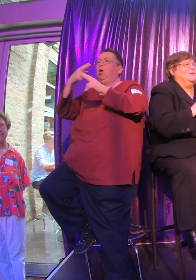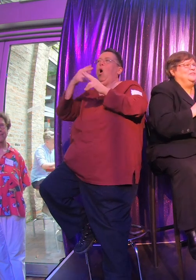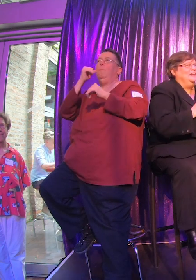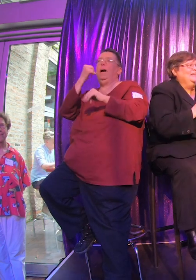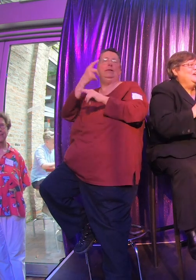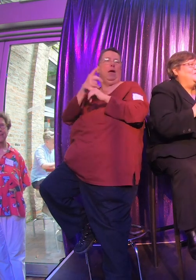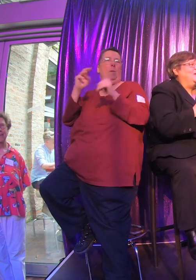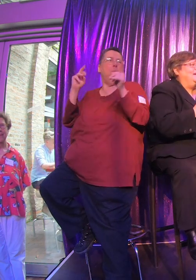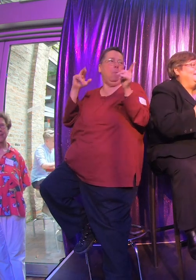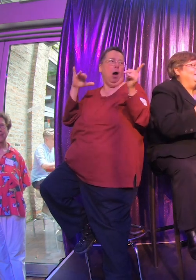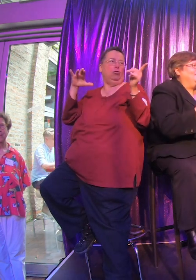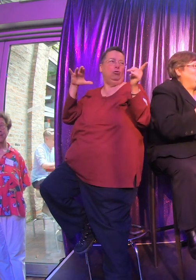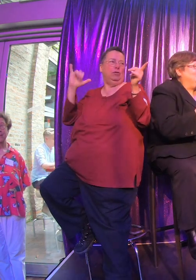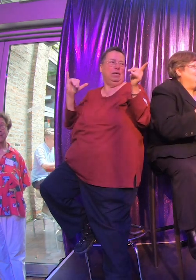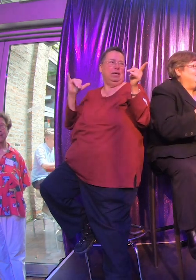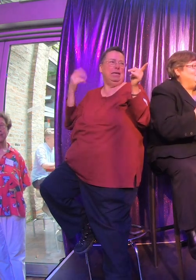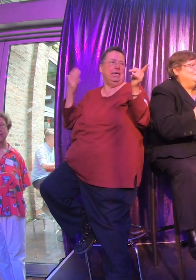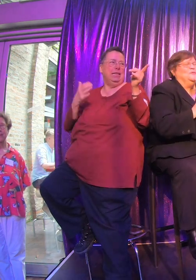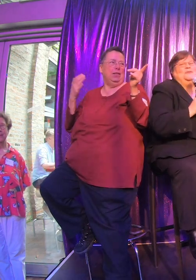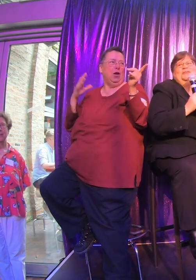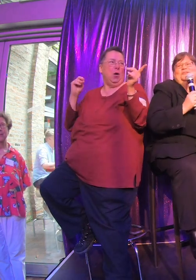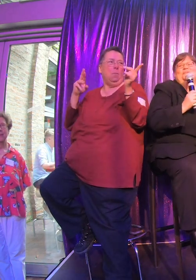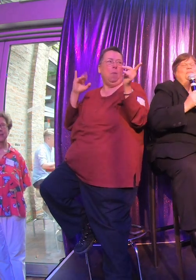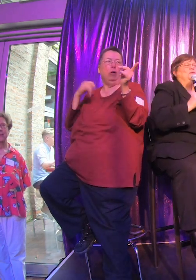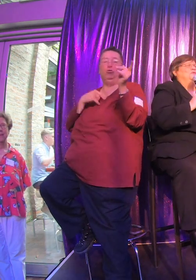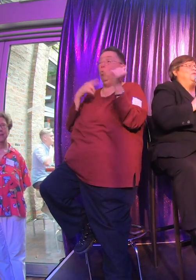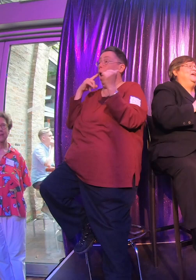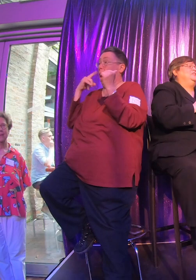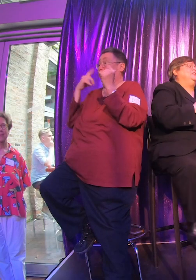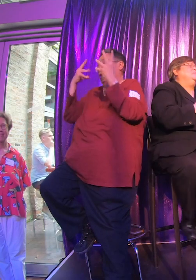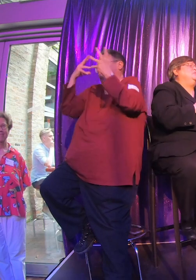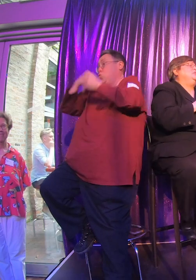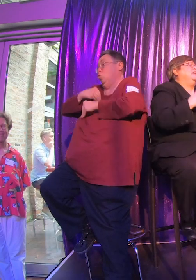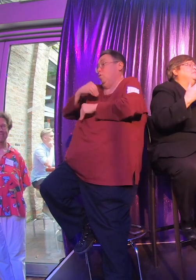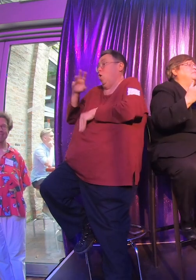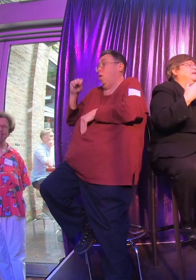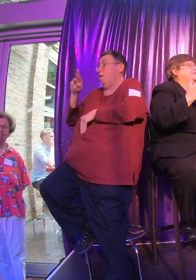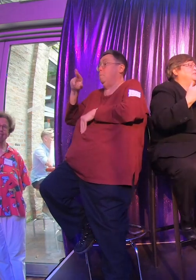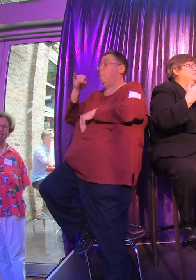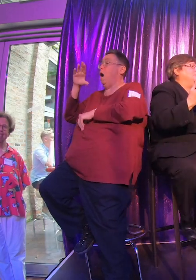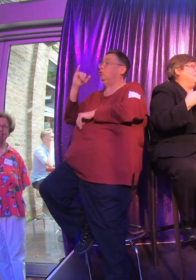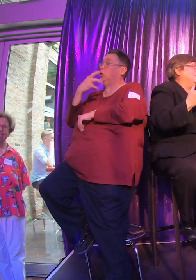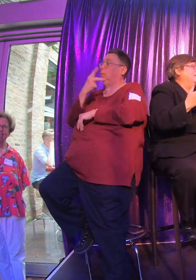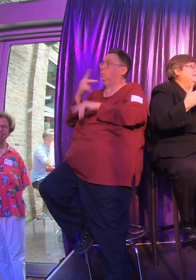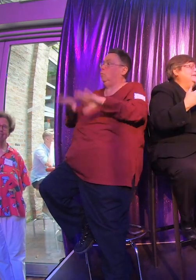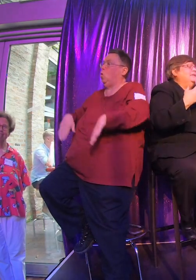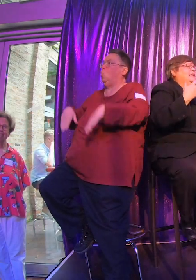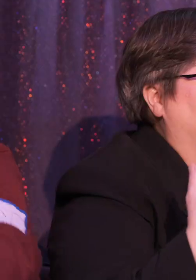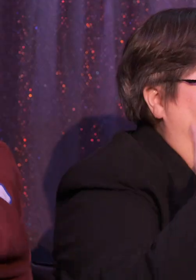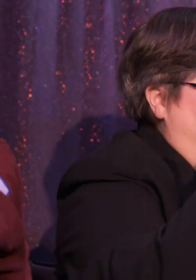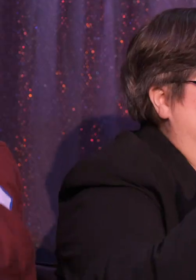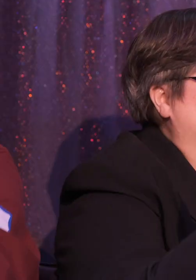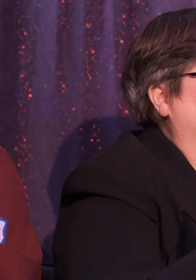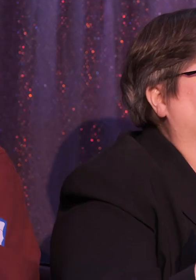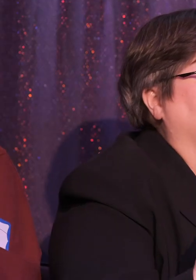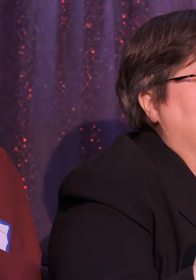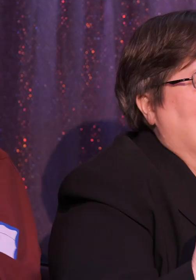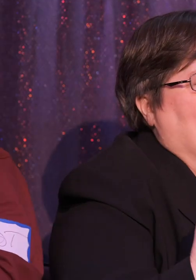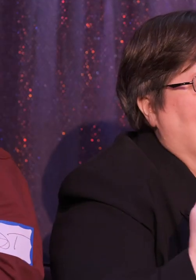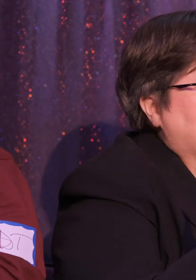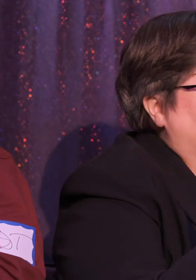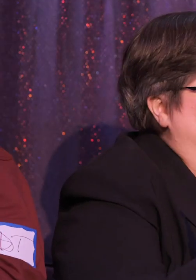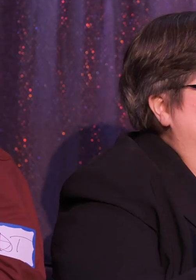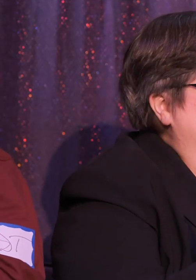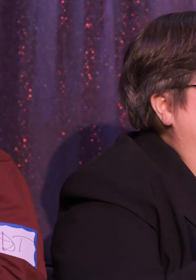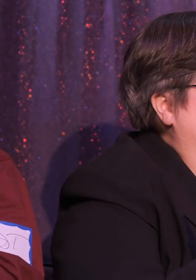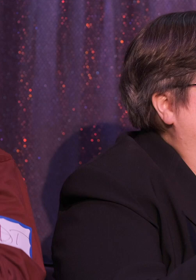little bit, Marcy, who I consider extremely beautiful, and she and I were raised 2 years apart, and she's 2 years older.